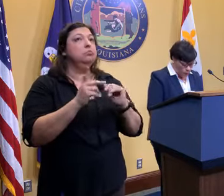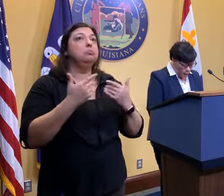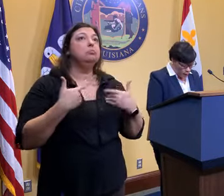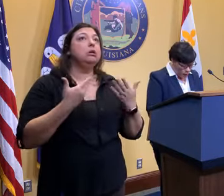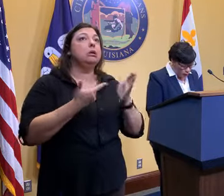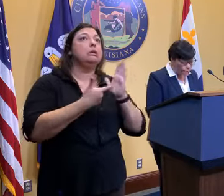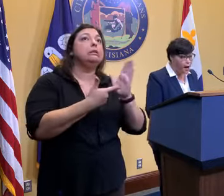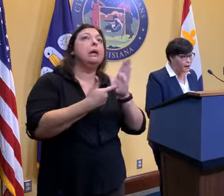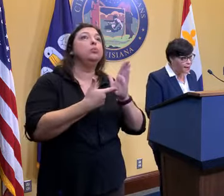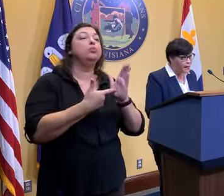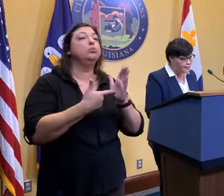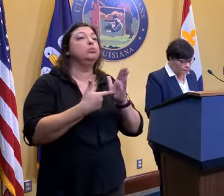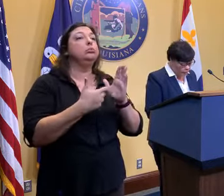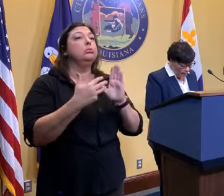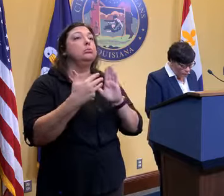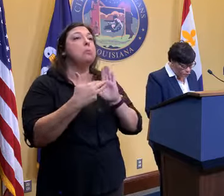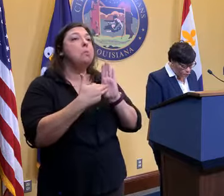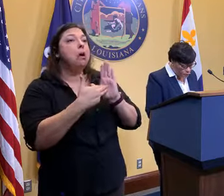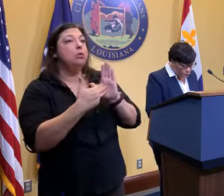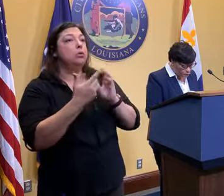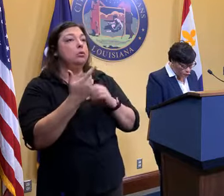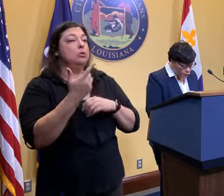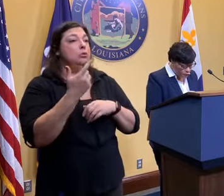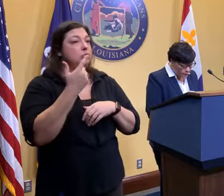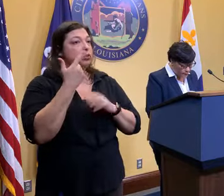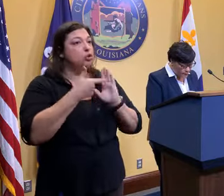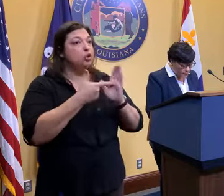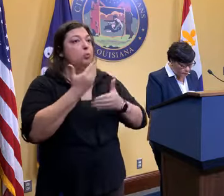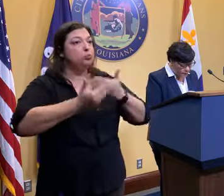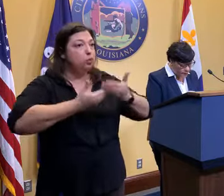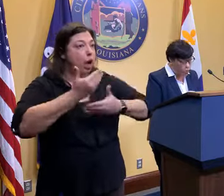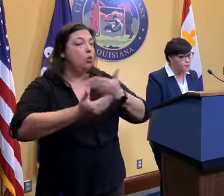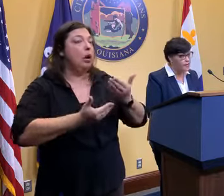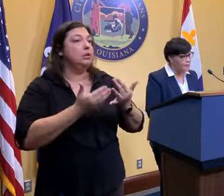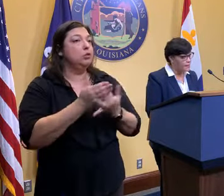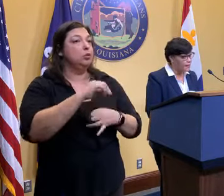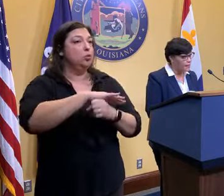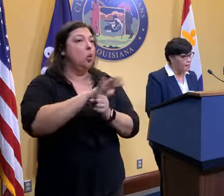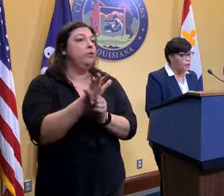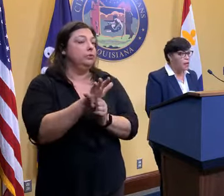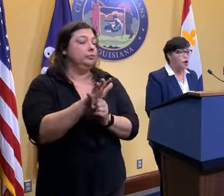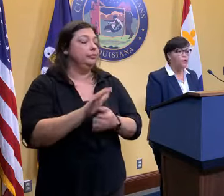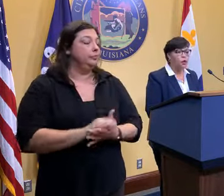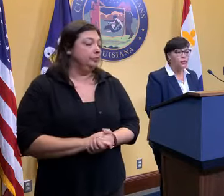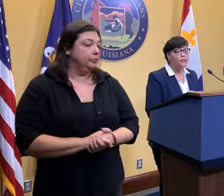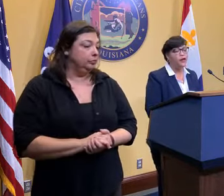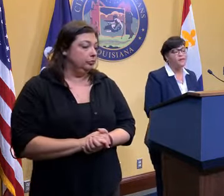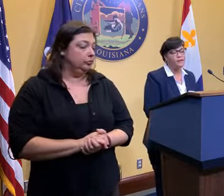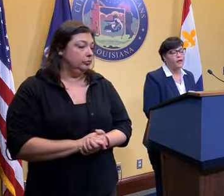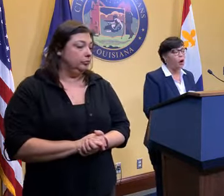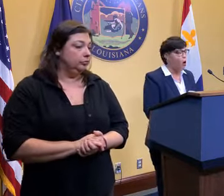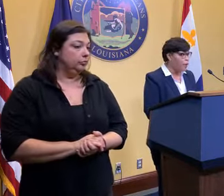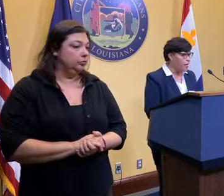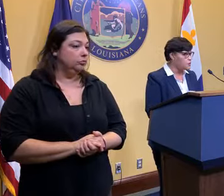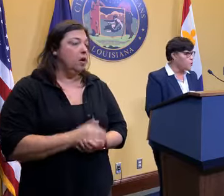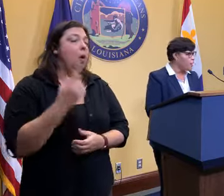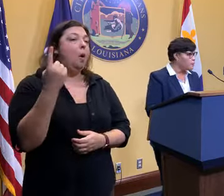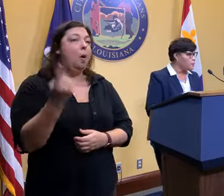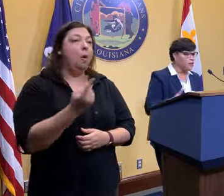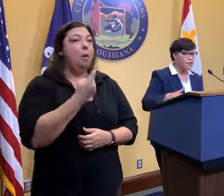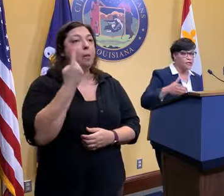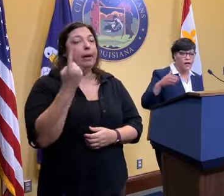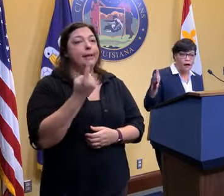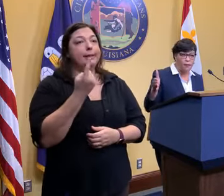example of progress as we move through this COVID-19. Of course, what I've said always,